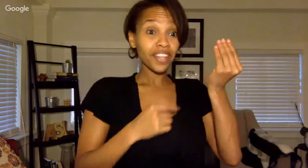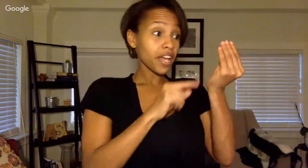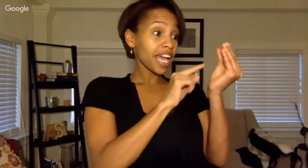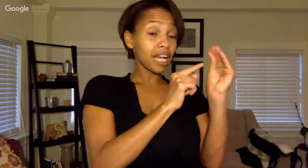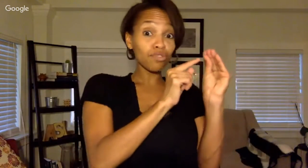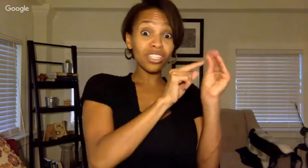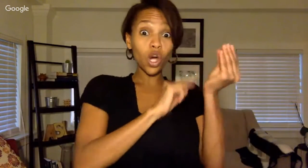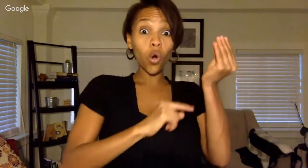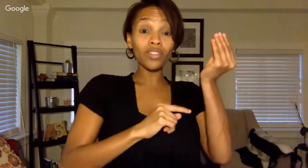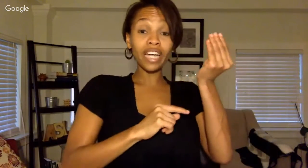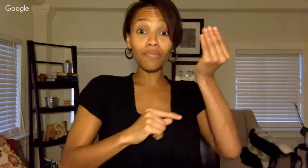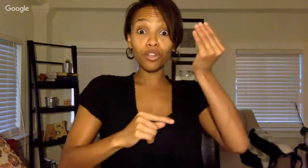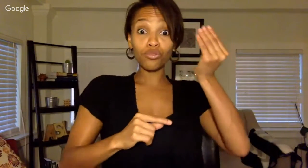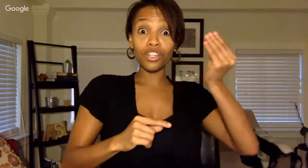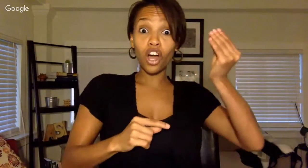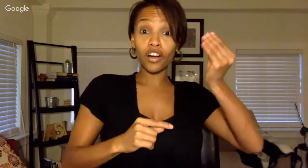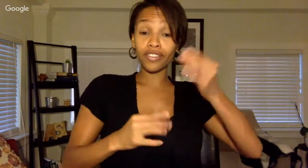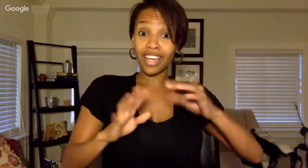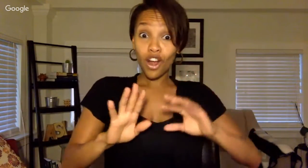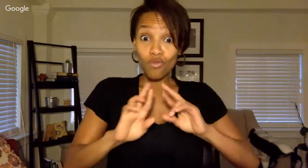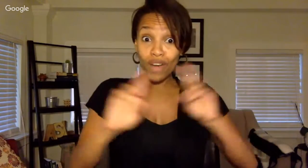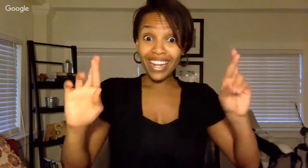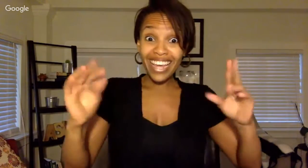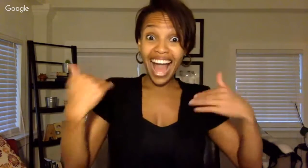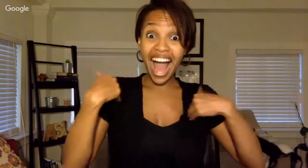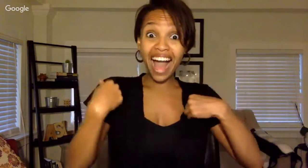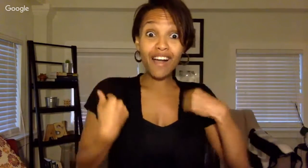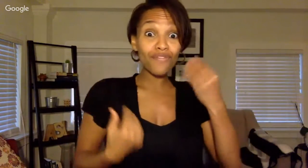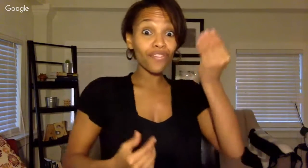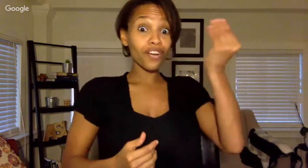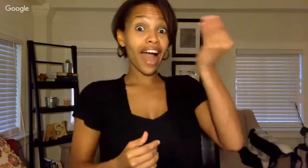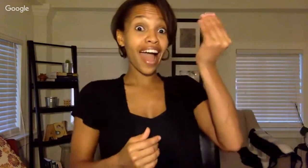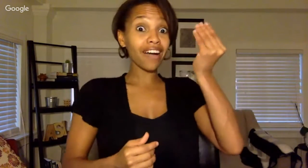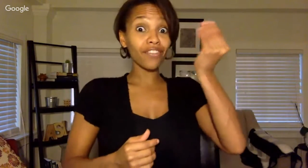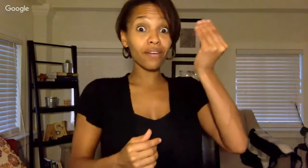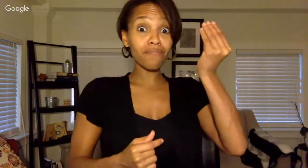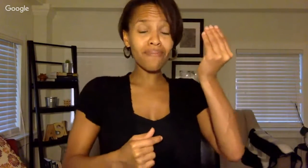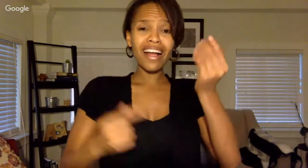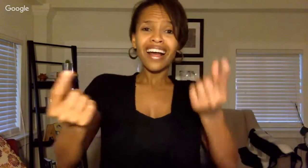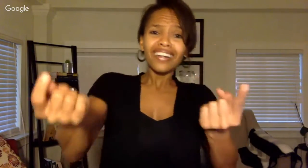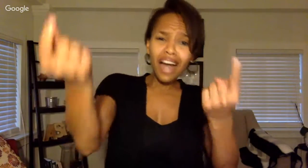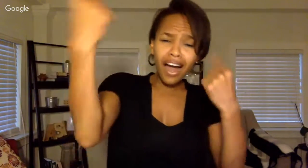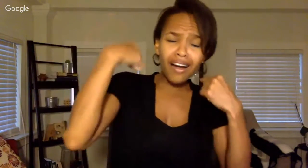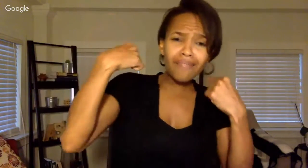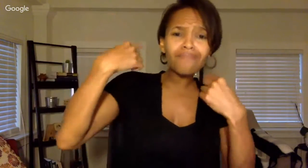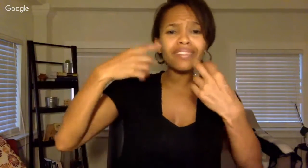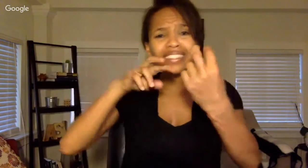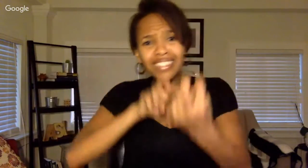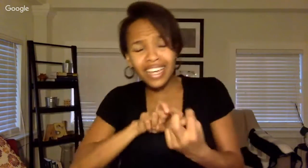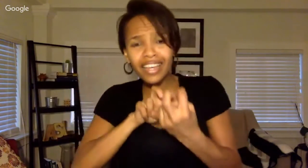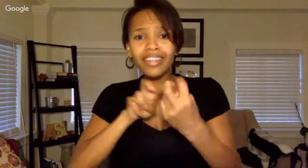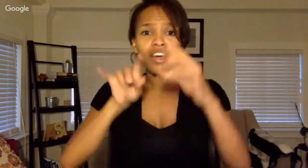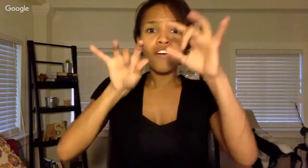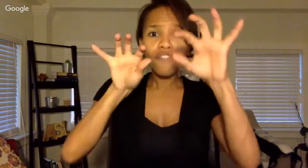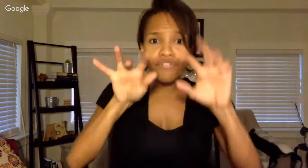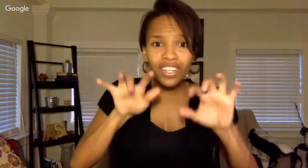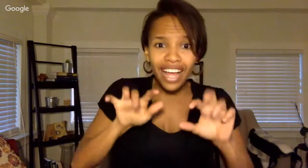And I'm just holding up those three cards. Ready, have, I have them. Come, sit, fill